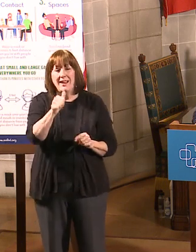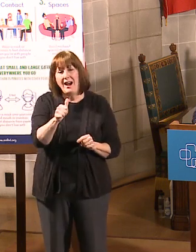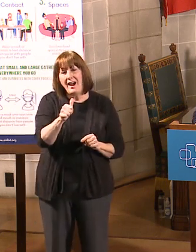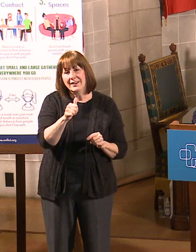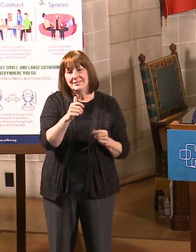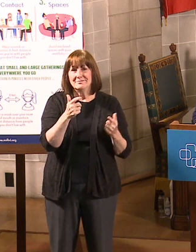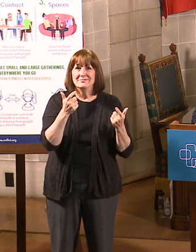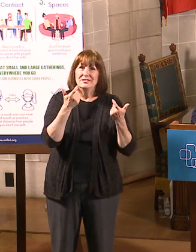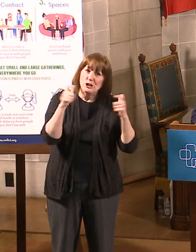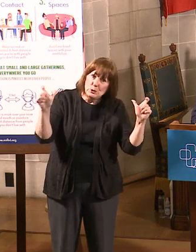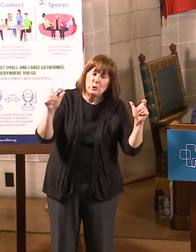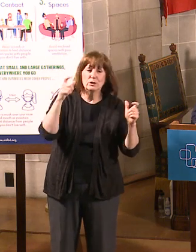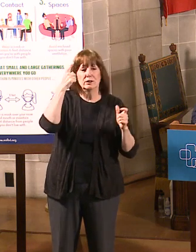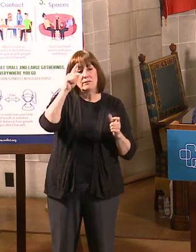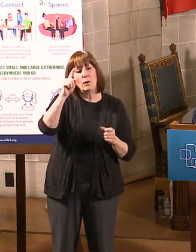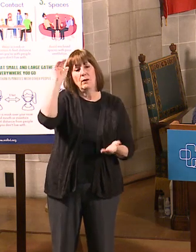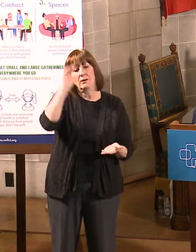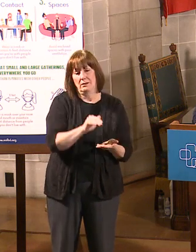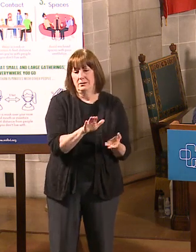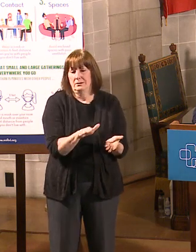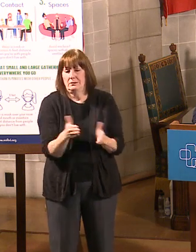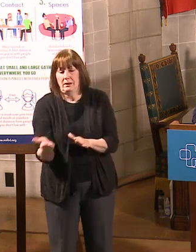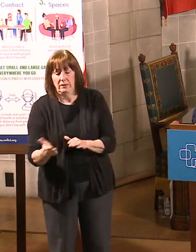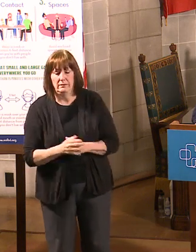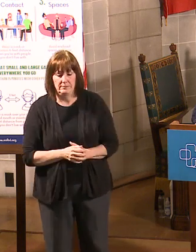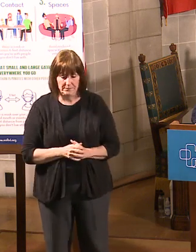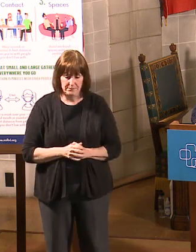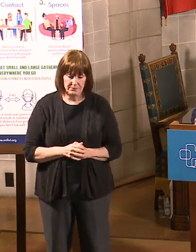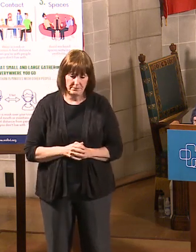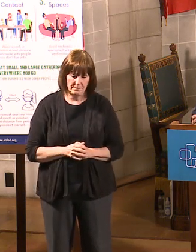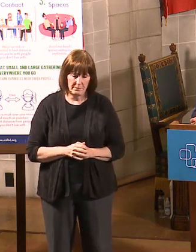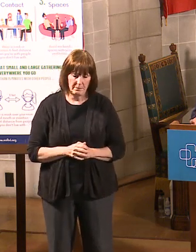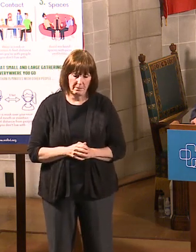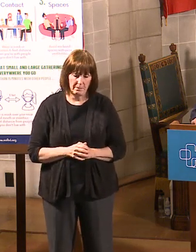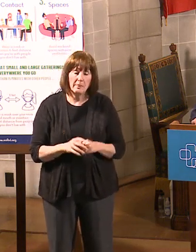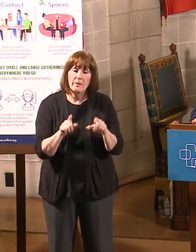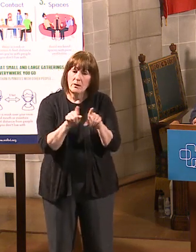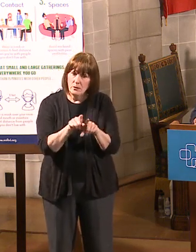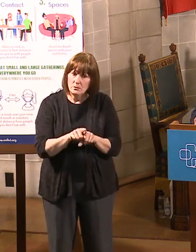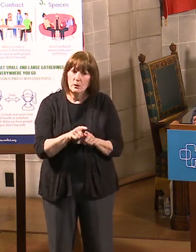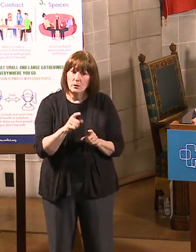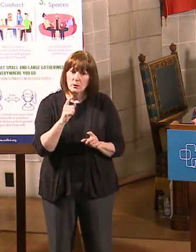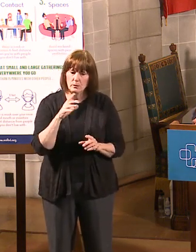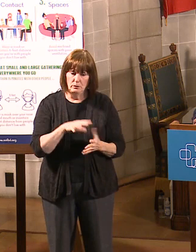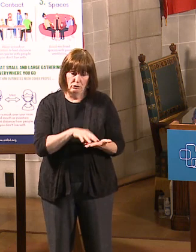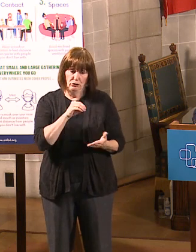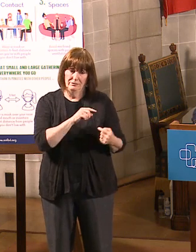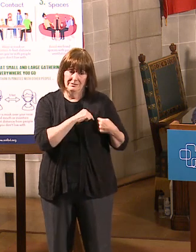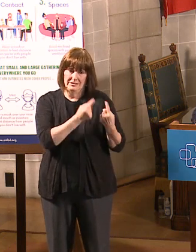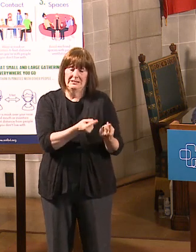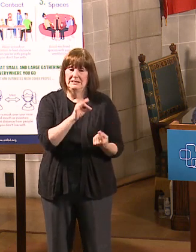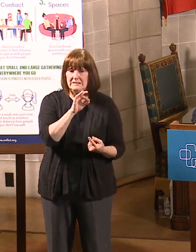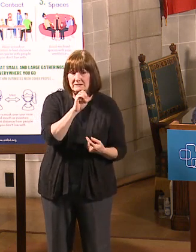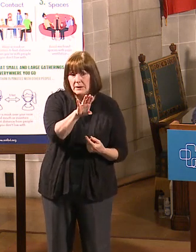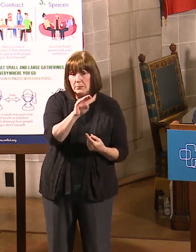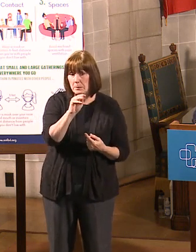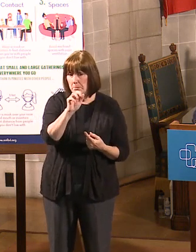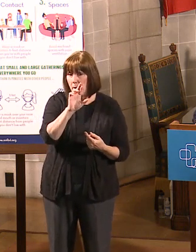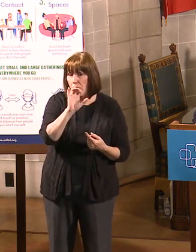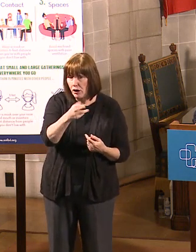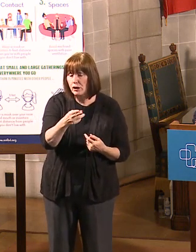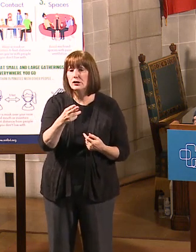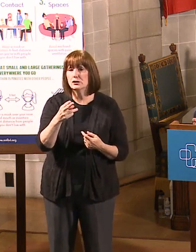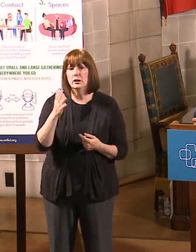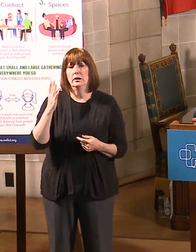statistical significance for decreasing mortality. We've also learned since February or March of this year that